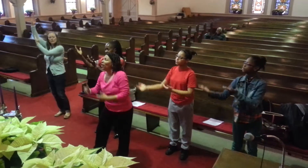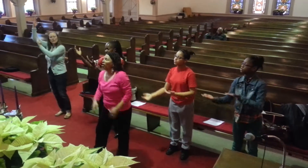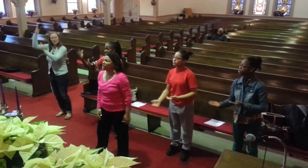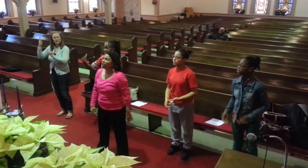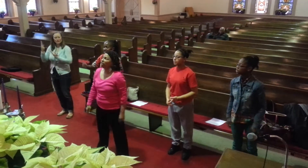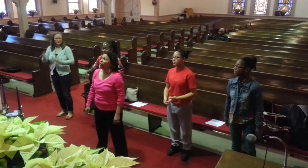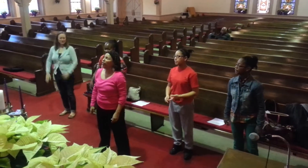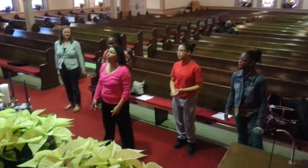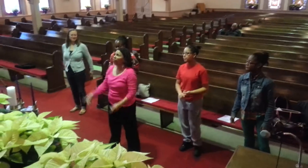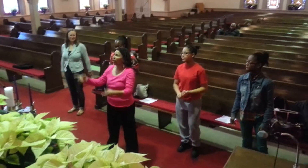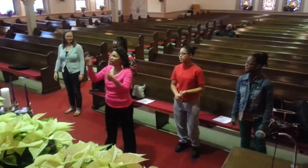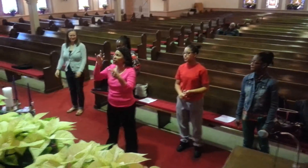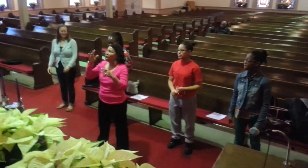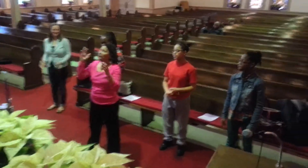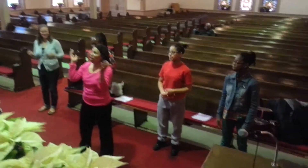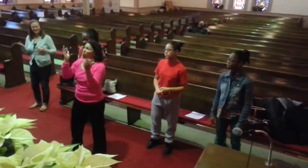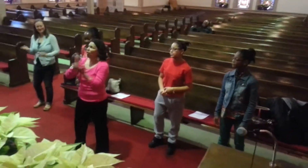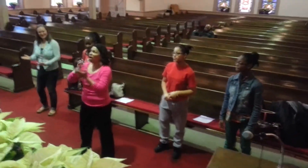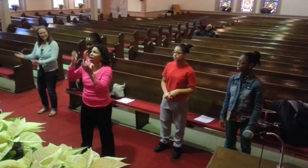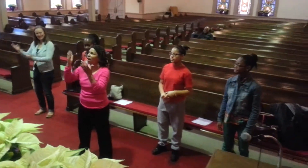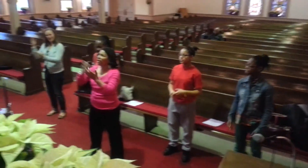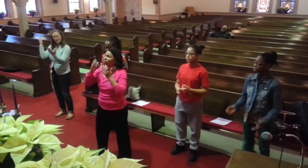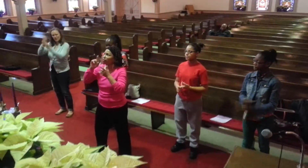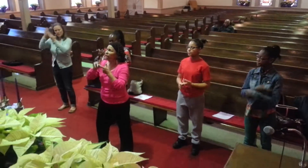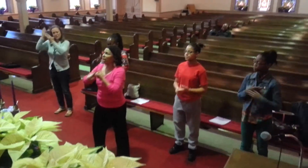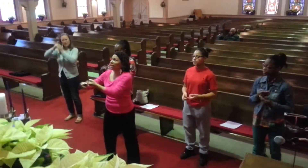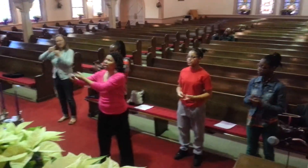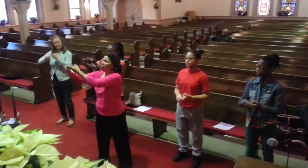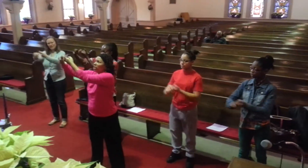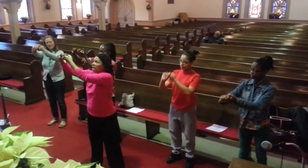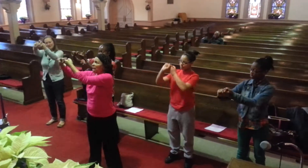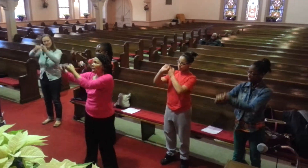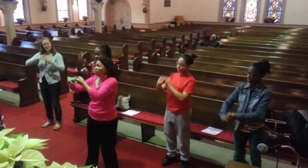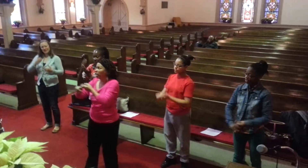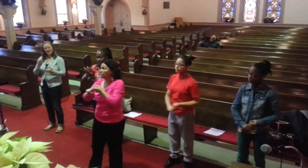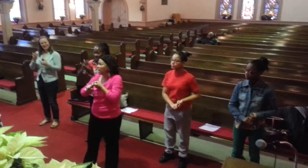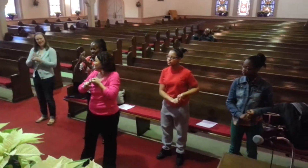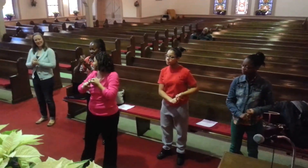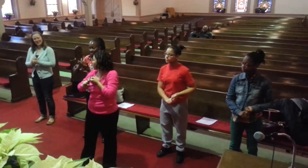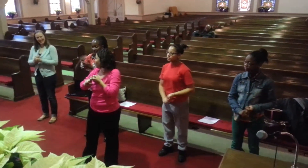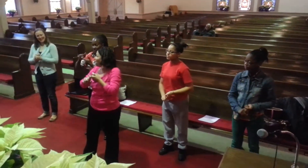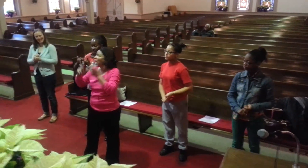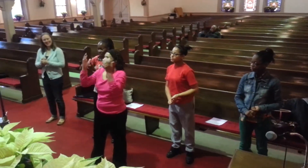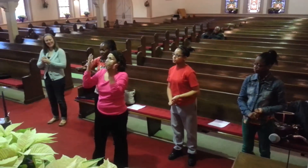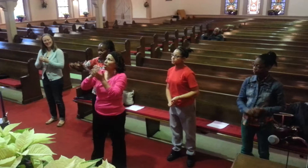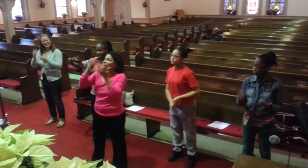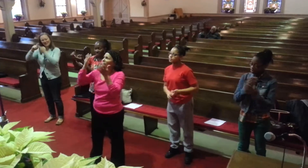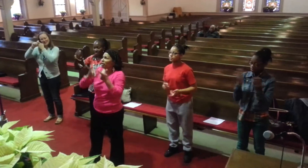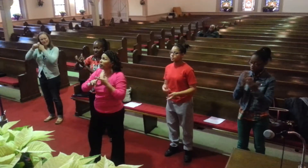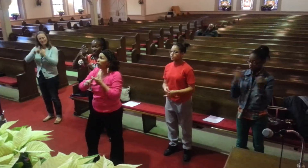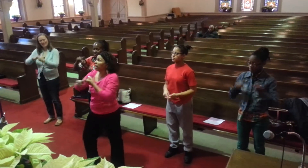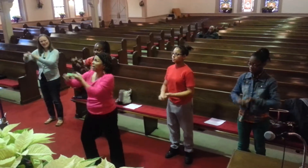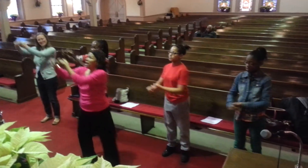you. Okay, so that's what we're going to do. We're going to do, and what a friend we have, and we're going to take it up to him. And what a friend